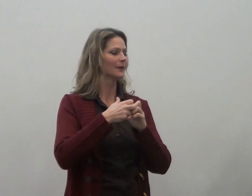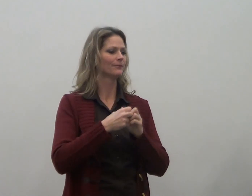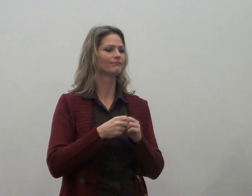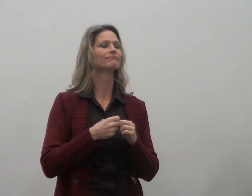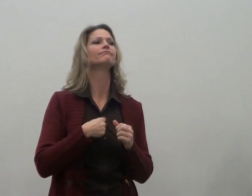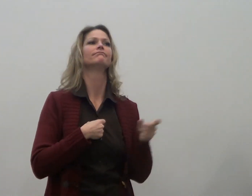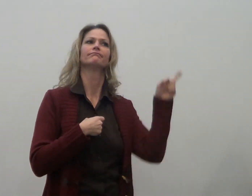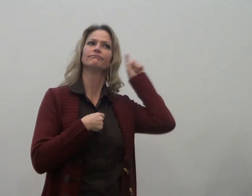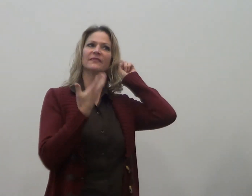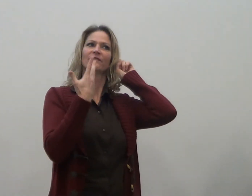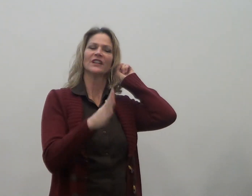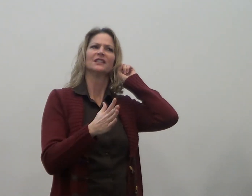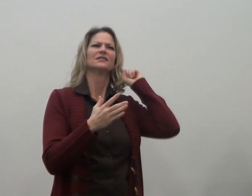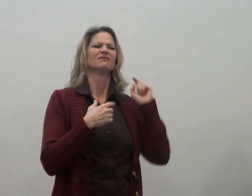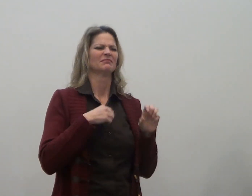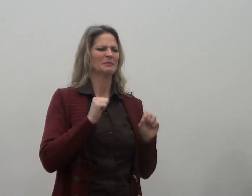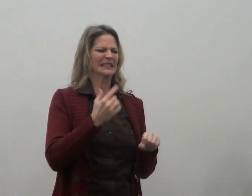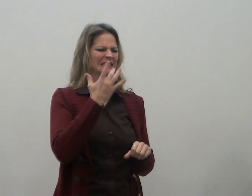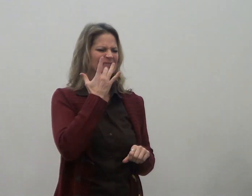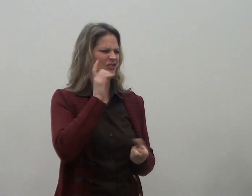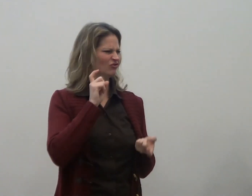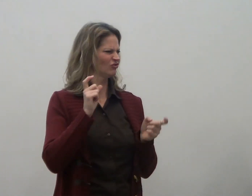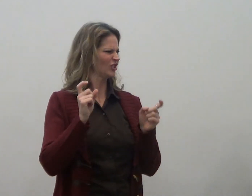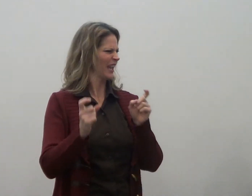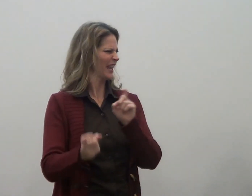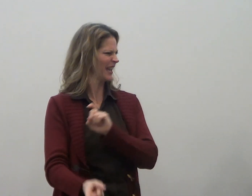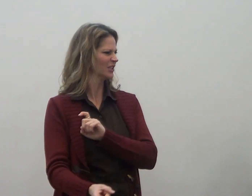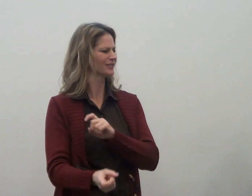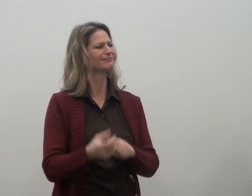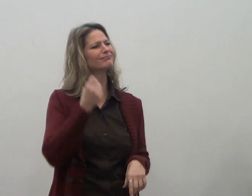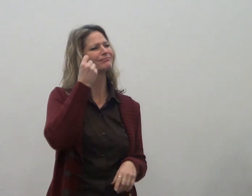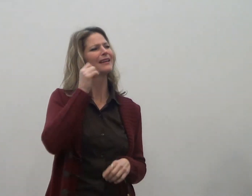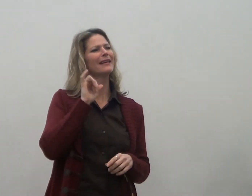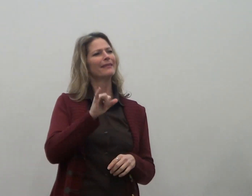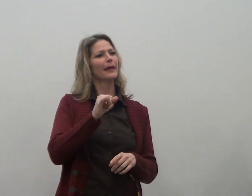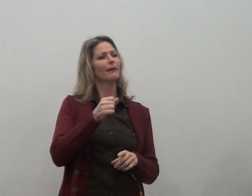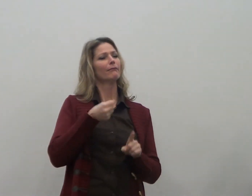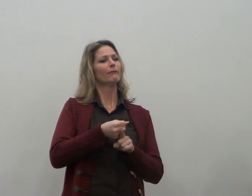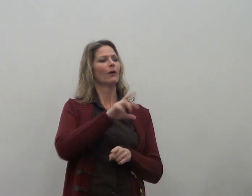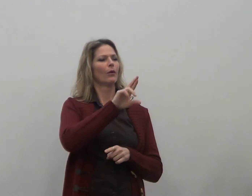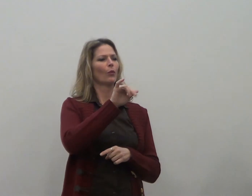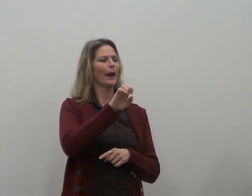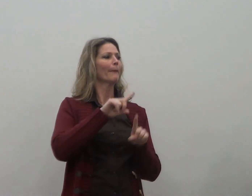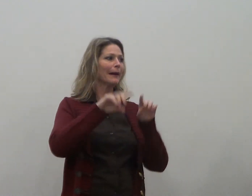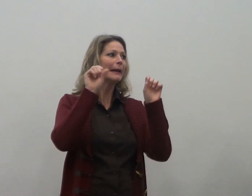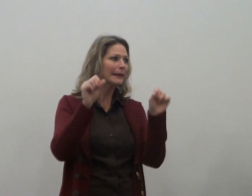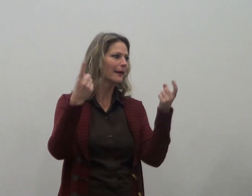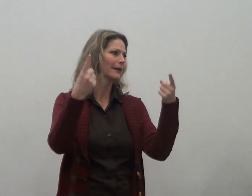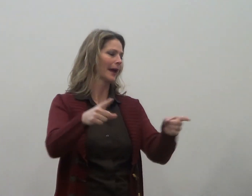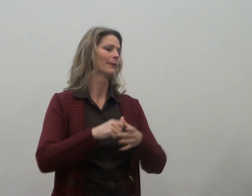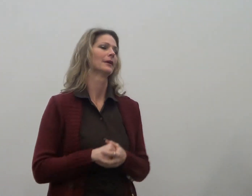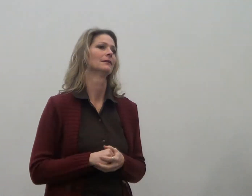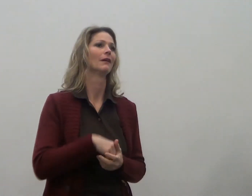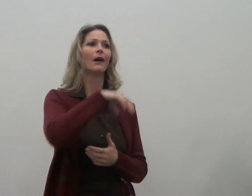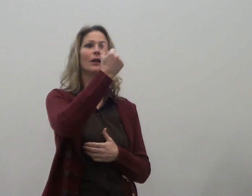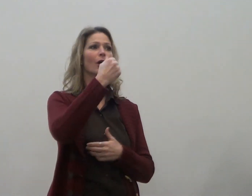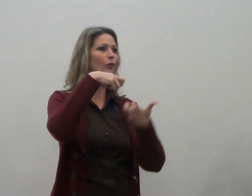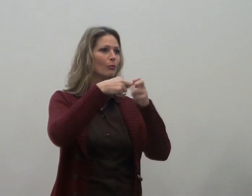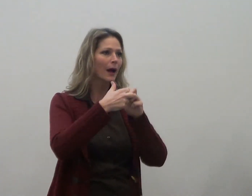nerve, and these are actually pretty rare, but they are possible. Your body can actually totally reject the